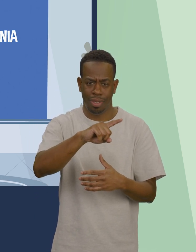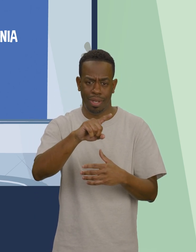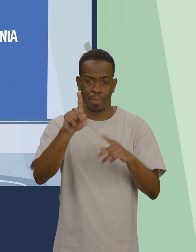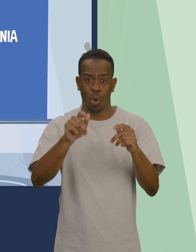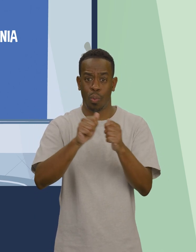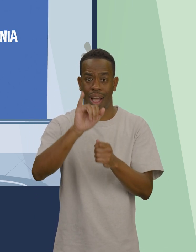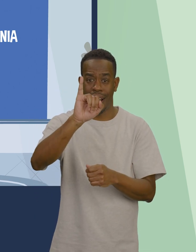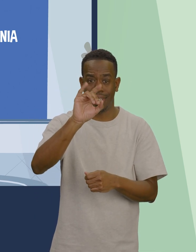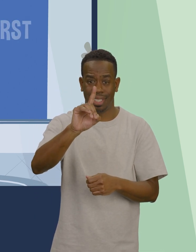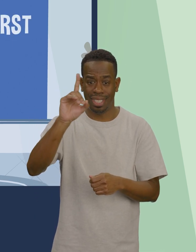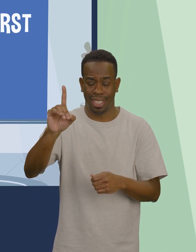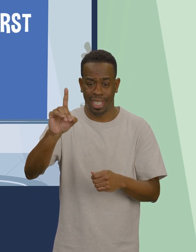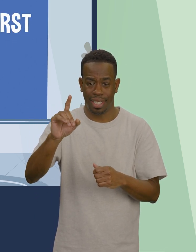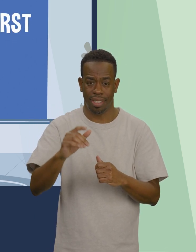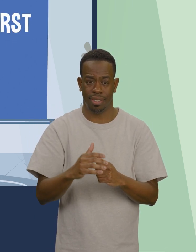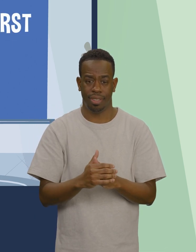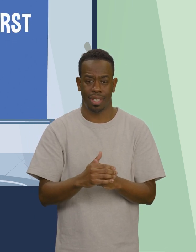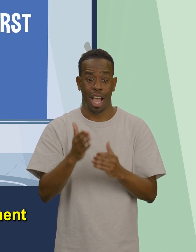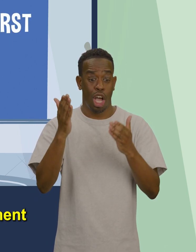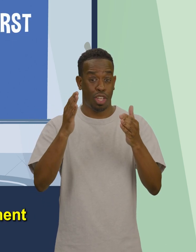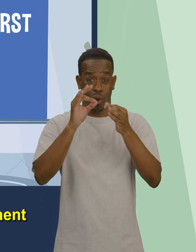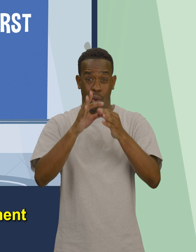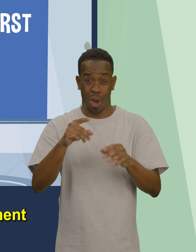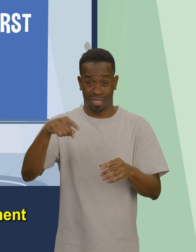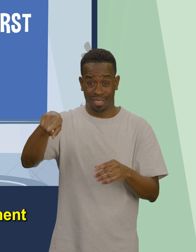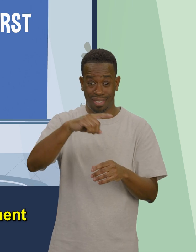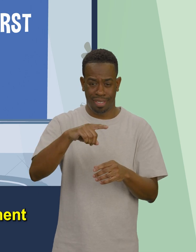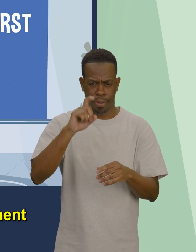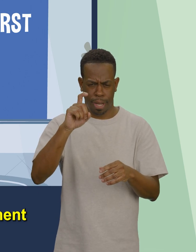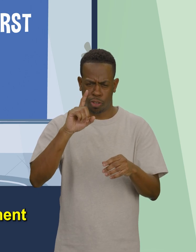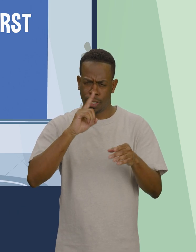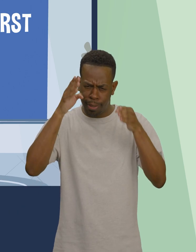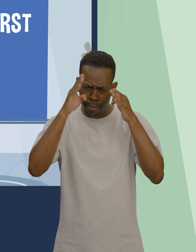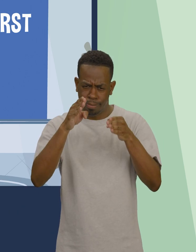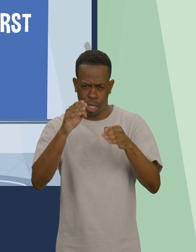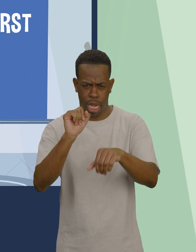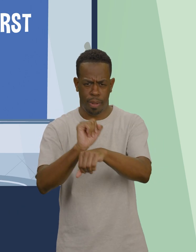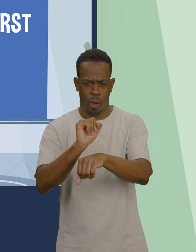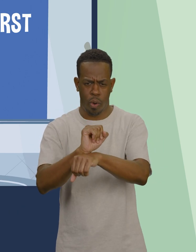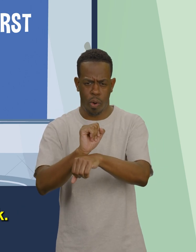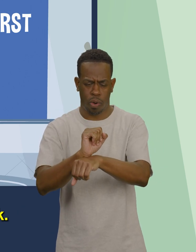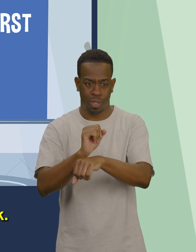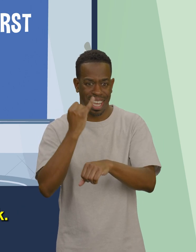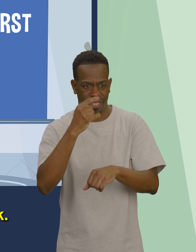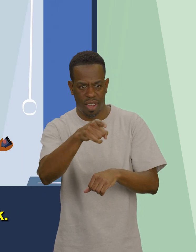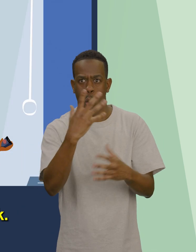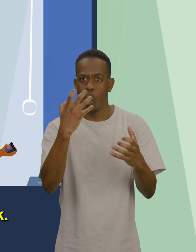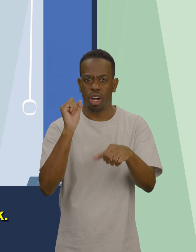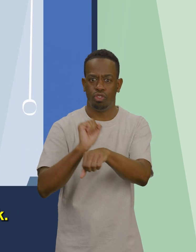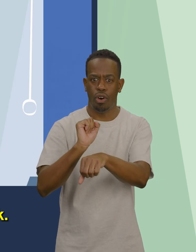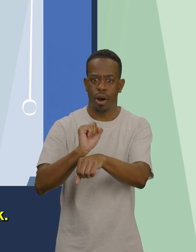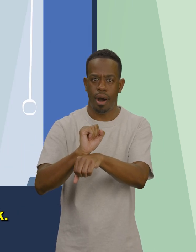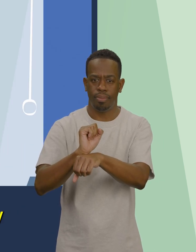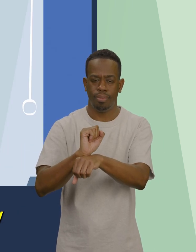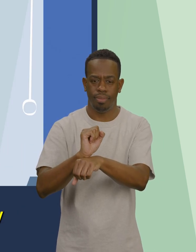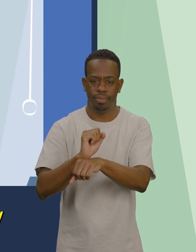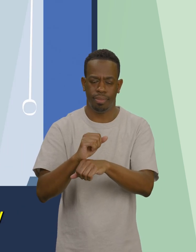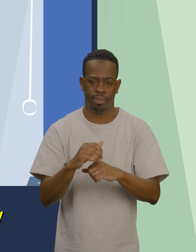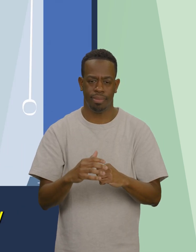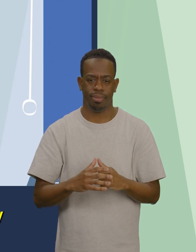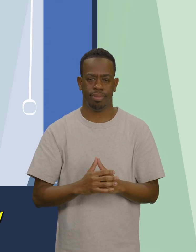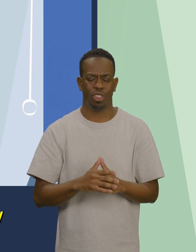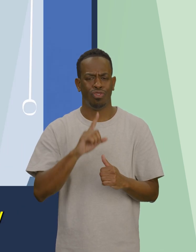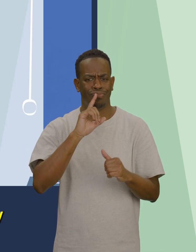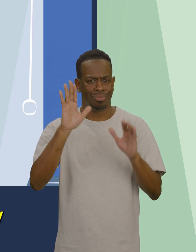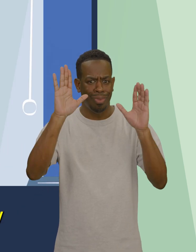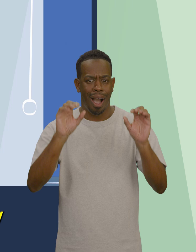people with IDD. As service coordinators, we should prioritize employment as soon as someone is eligible and wishes to work. This is